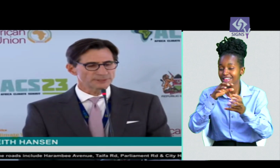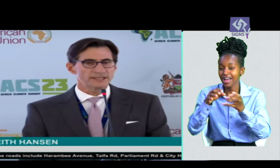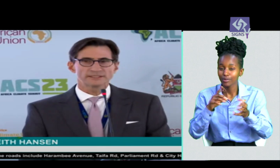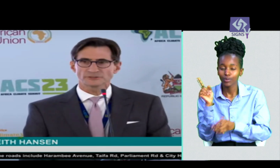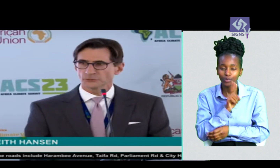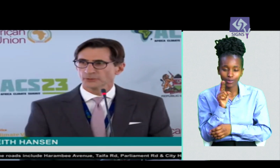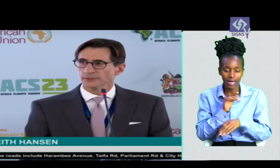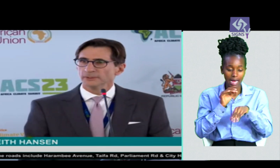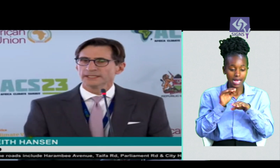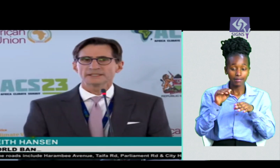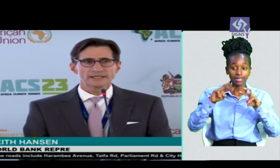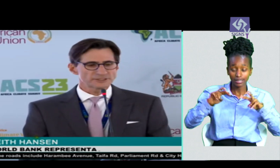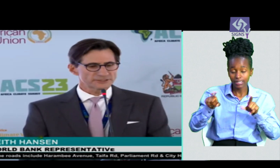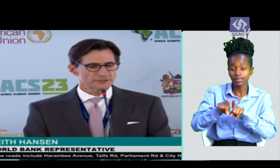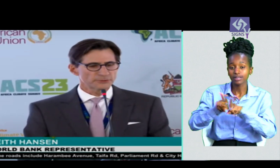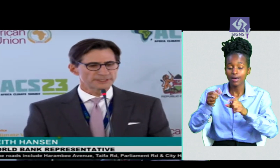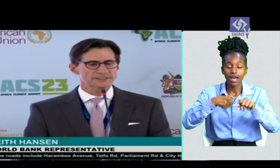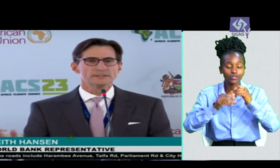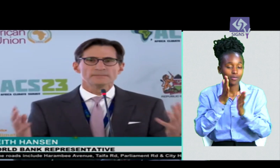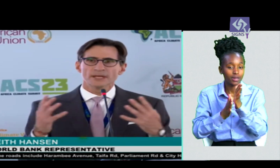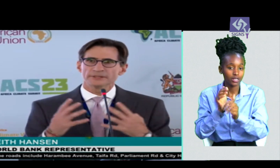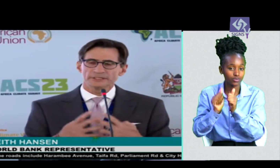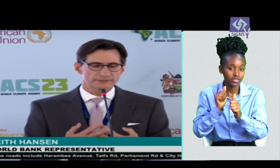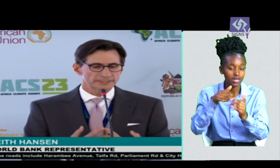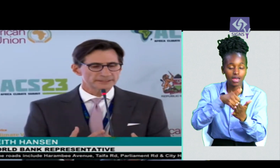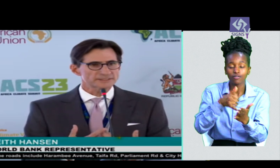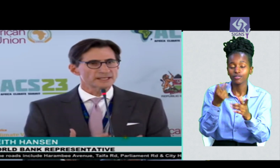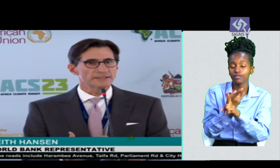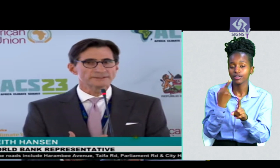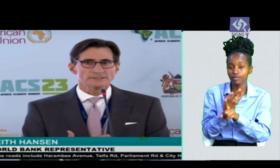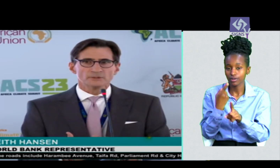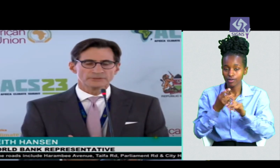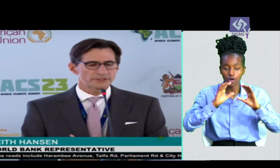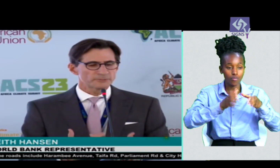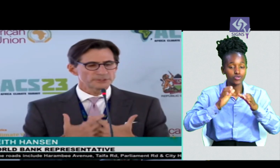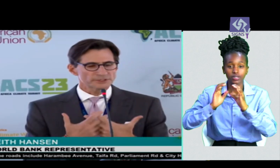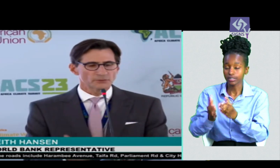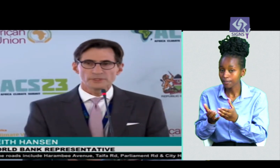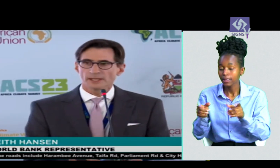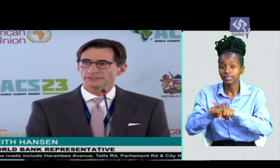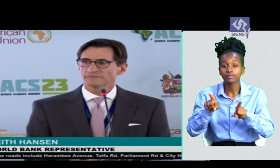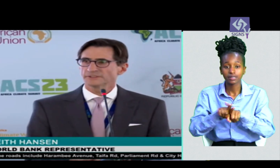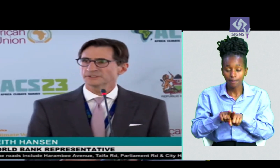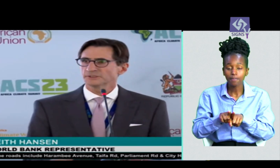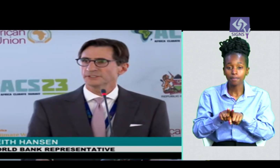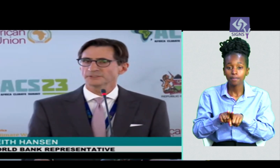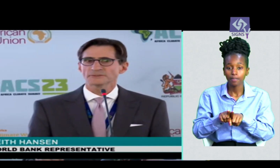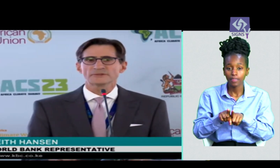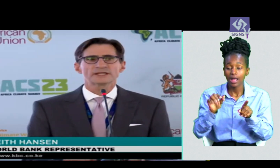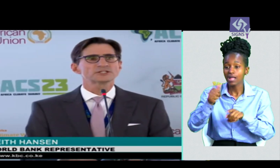action planning tool, it engages the communities, marrying the latest science with the community's own knowledge of their situation so they